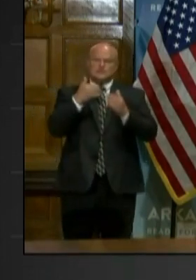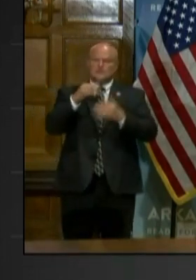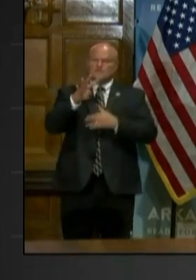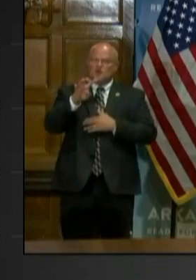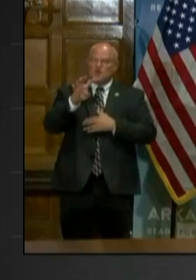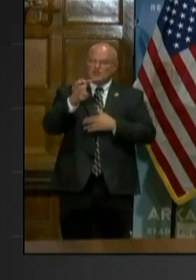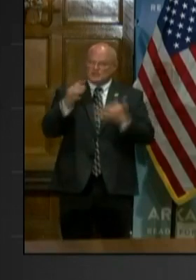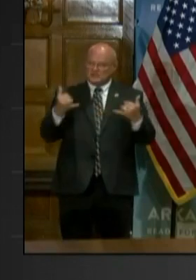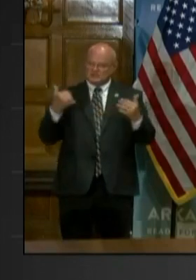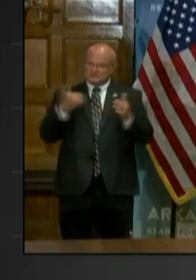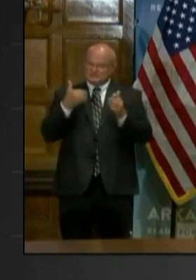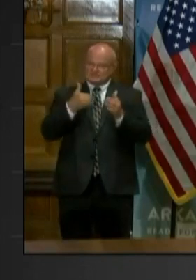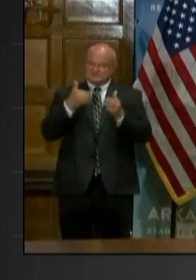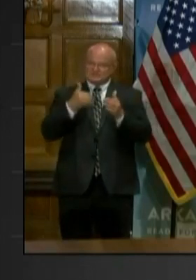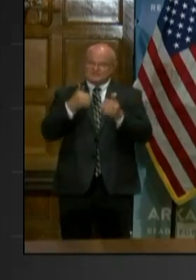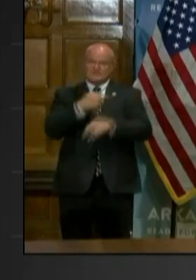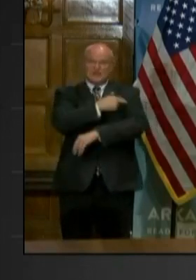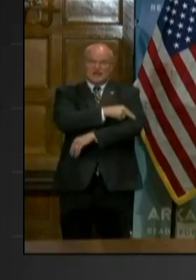400